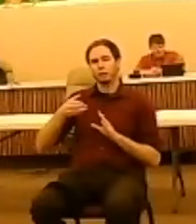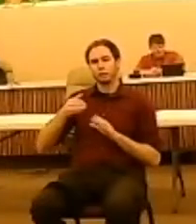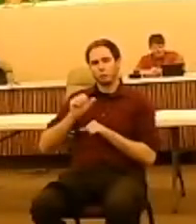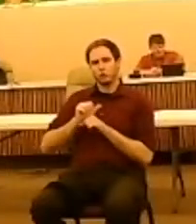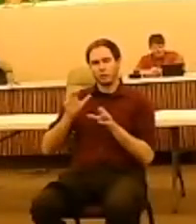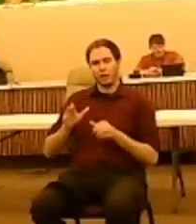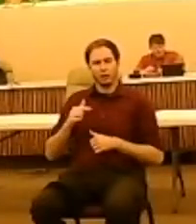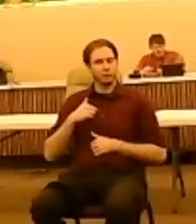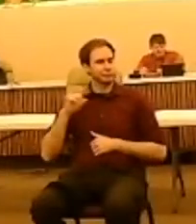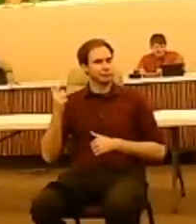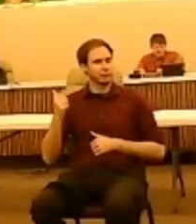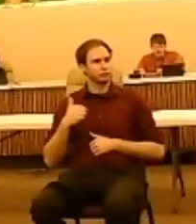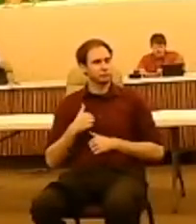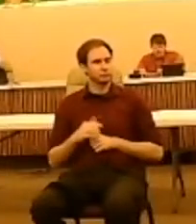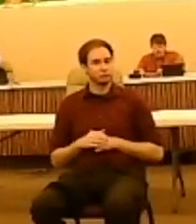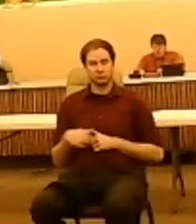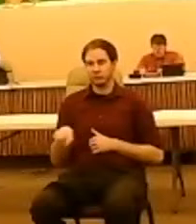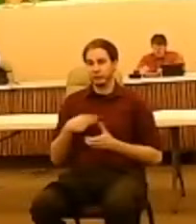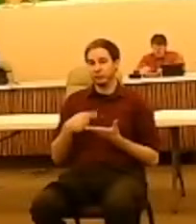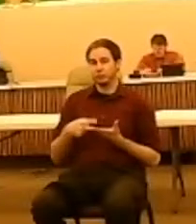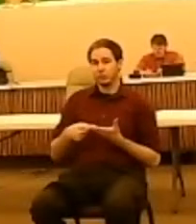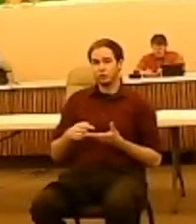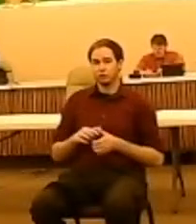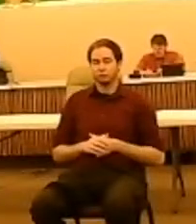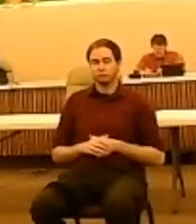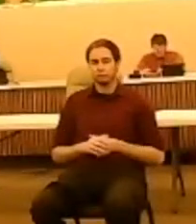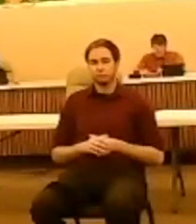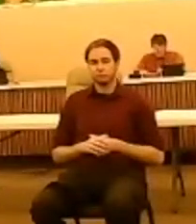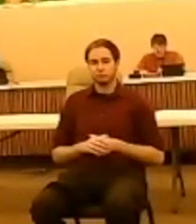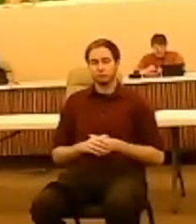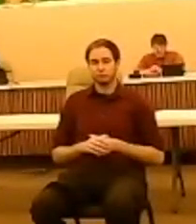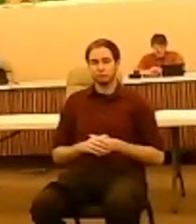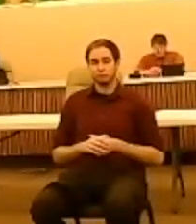Seconded. Any discussion?